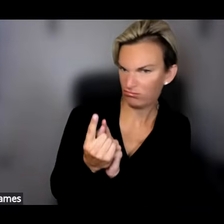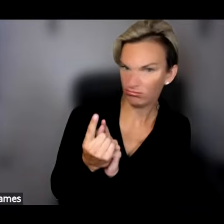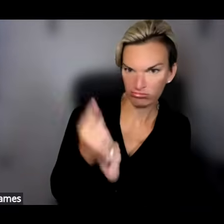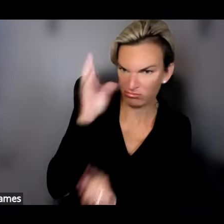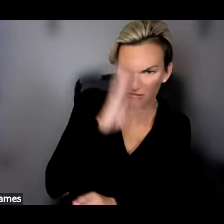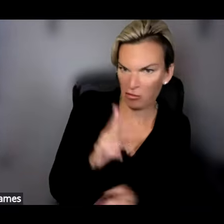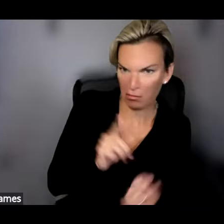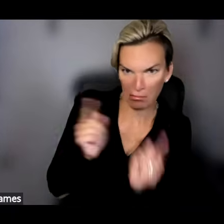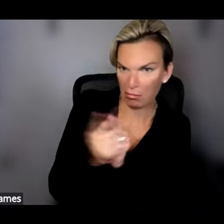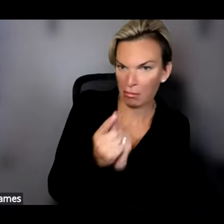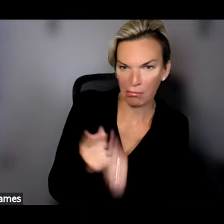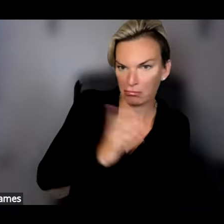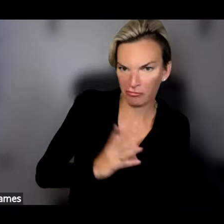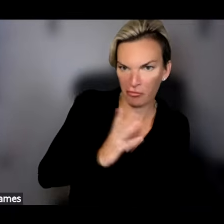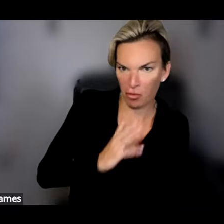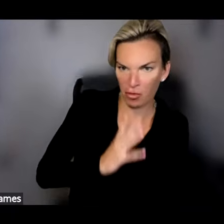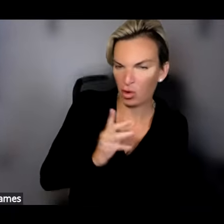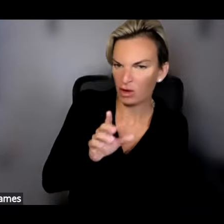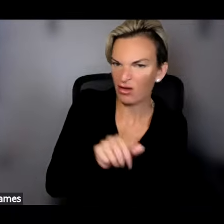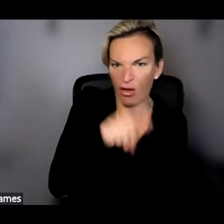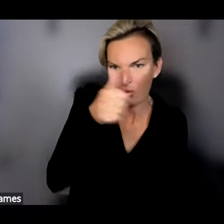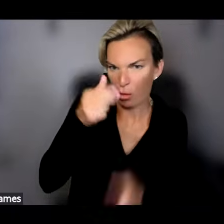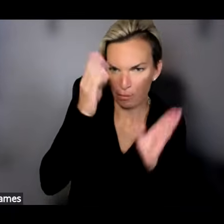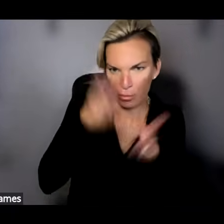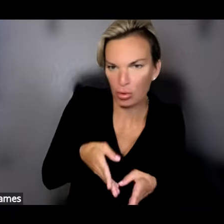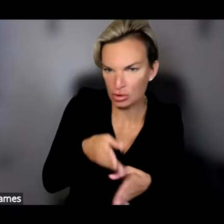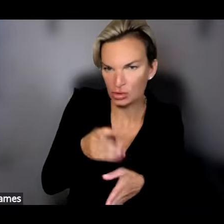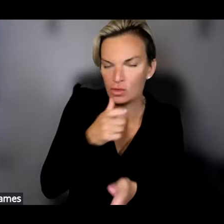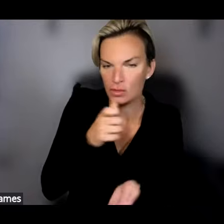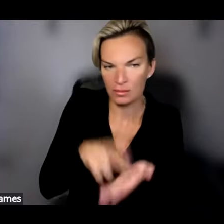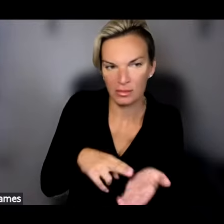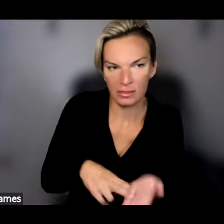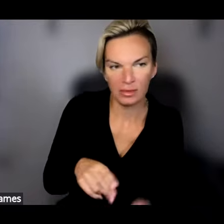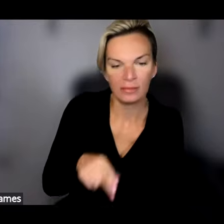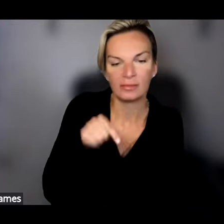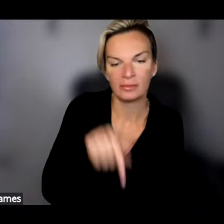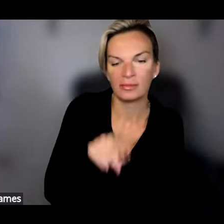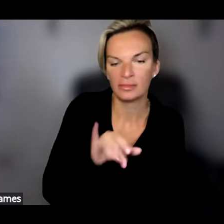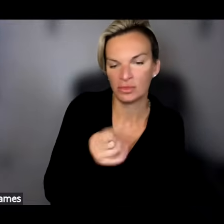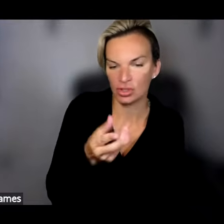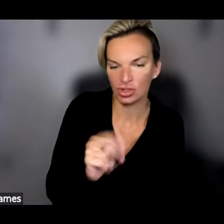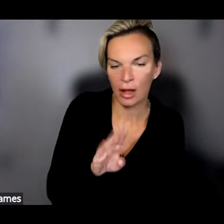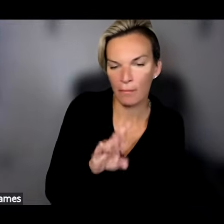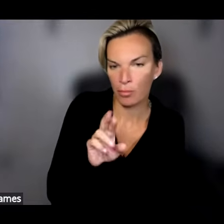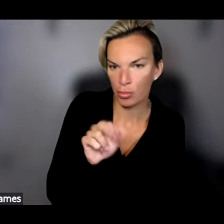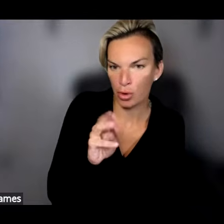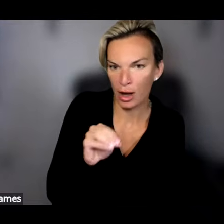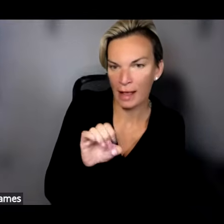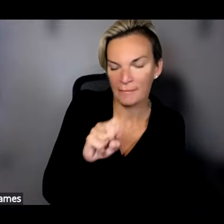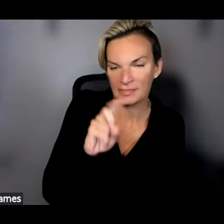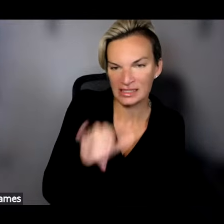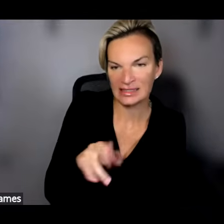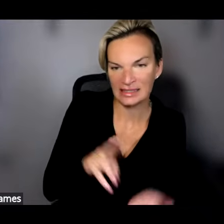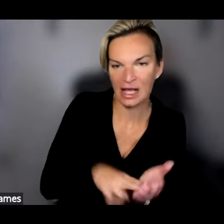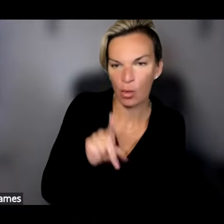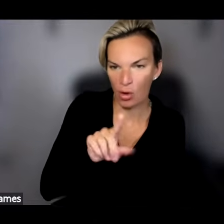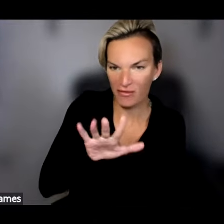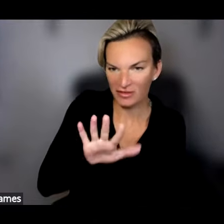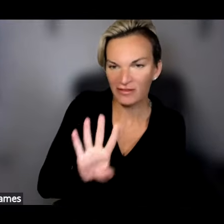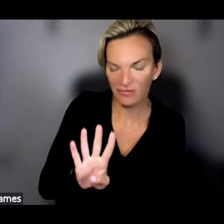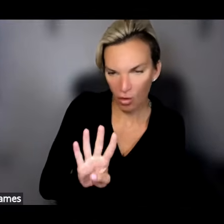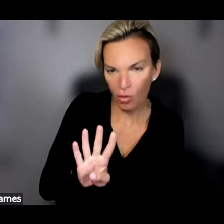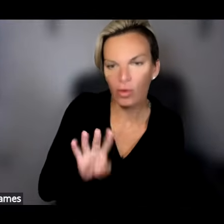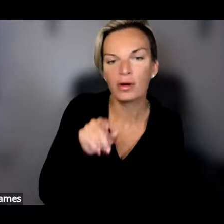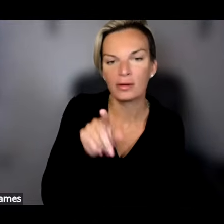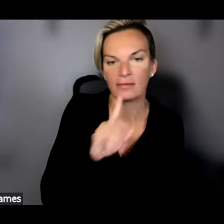not collect my signature. John Bramsey signed petition number 154, which Cambensi also signed